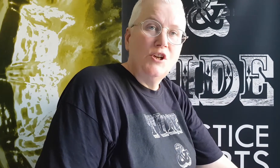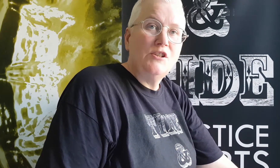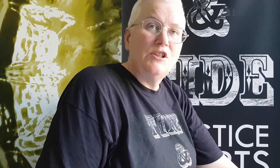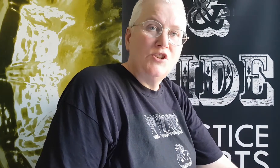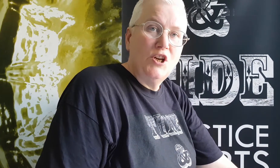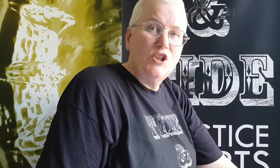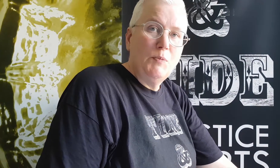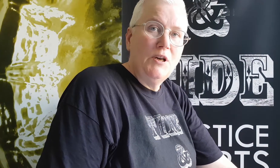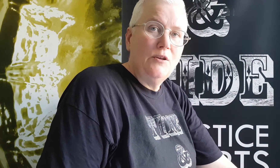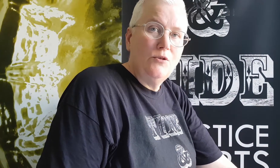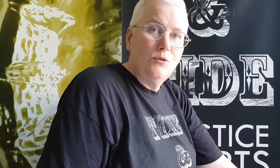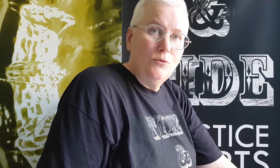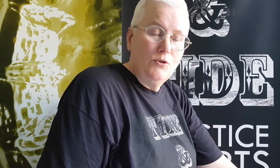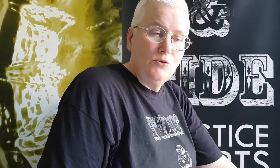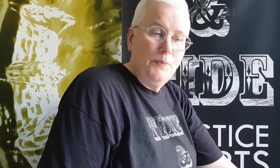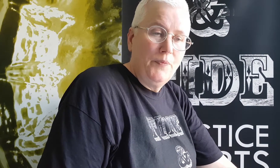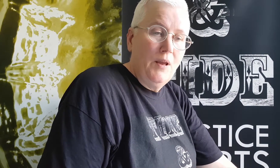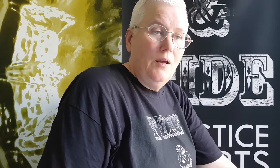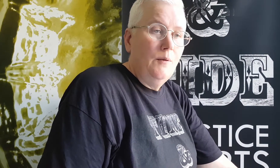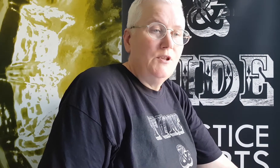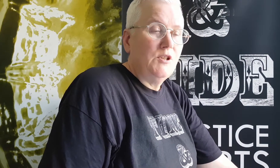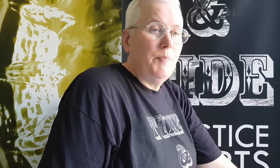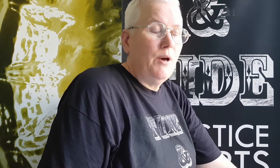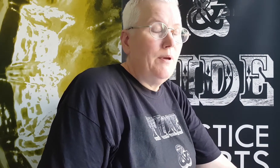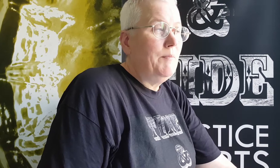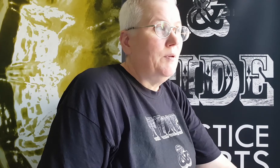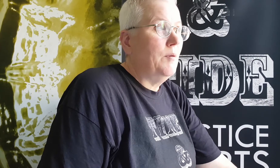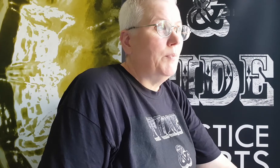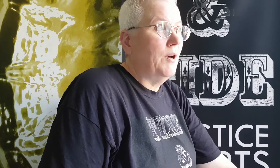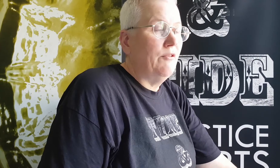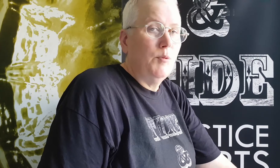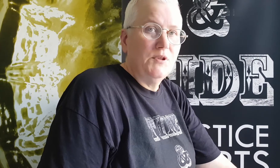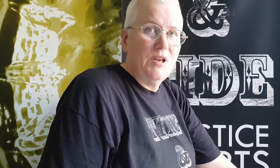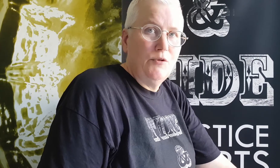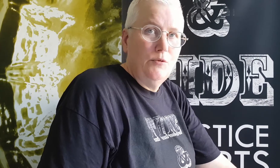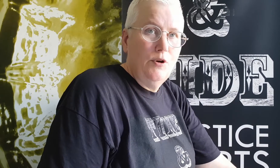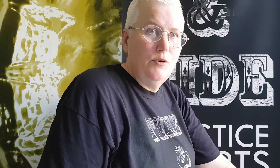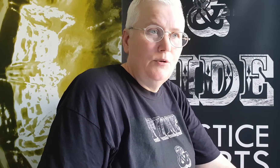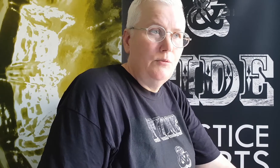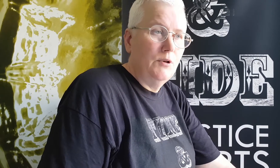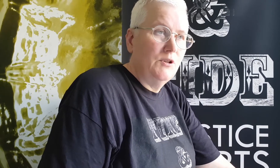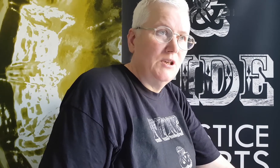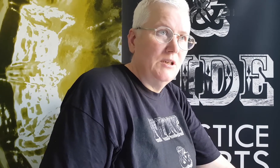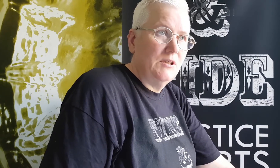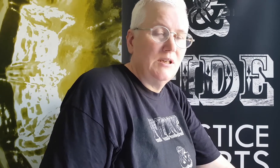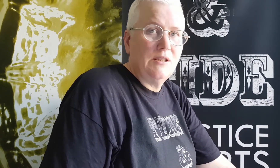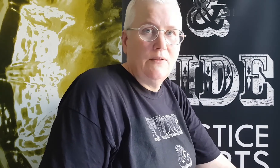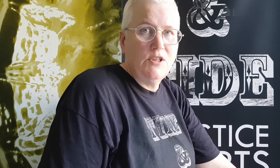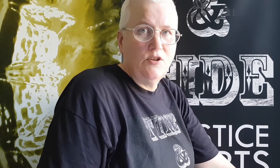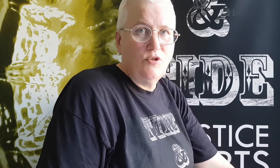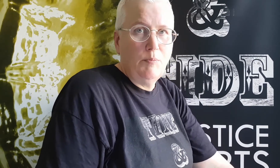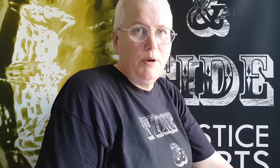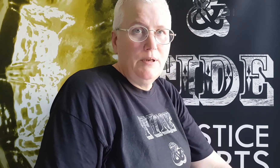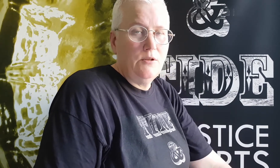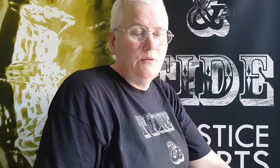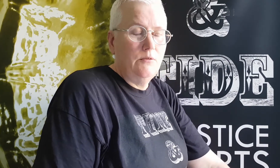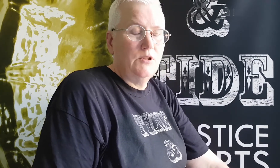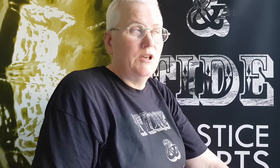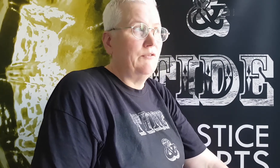Chances Change by Course, which is a poem by Robert Southall, who was a 16th century poet who died for